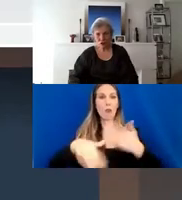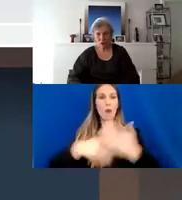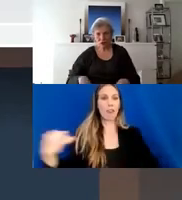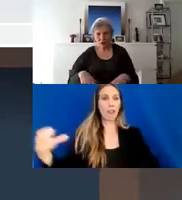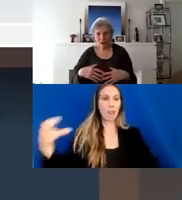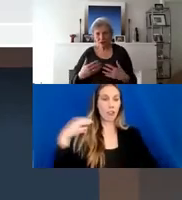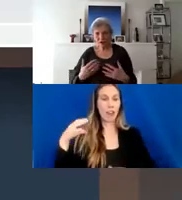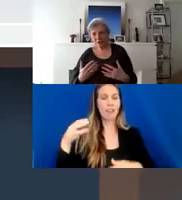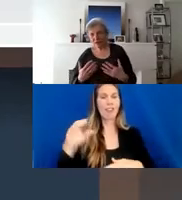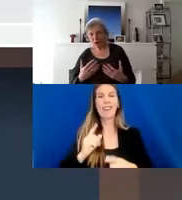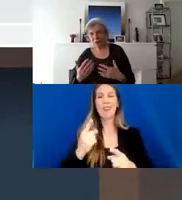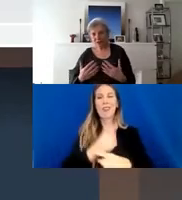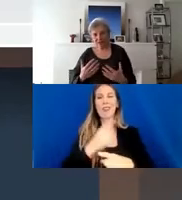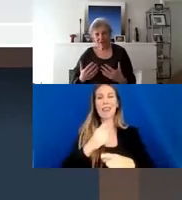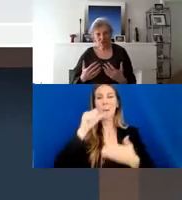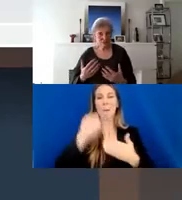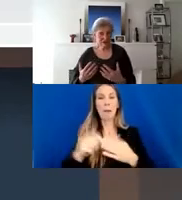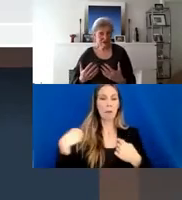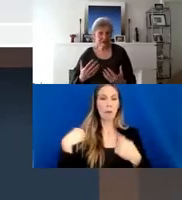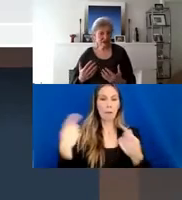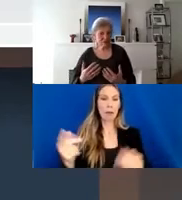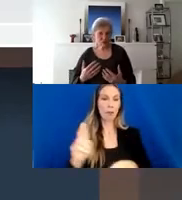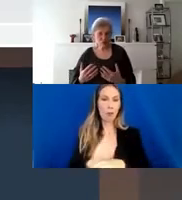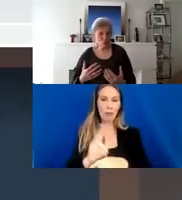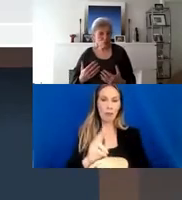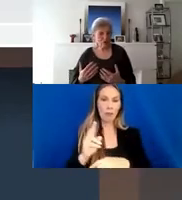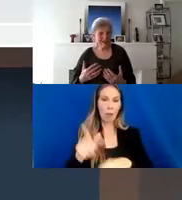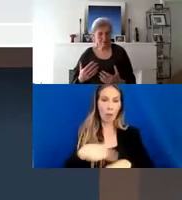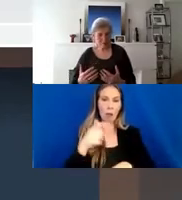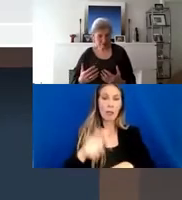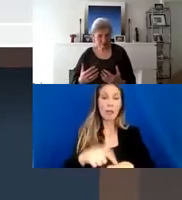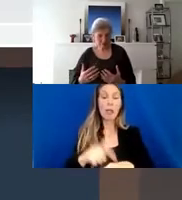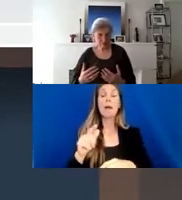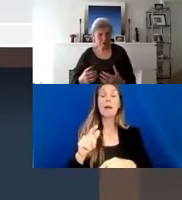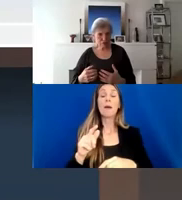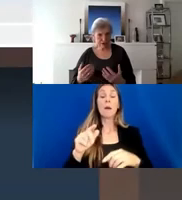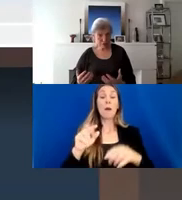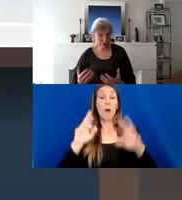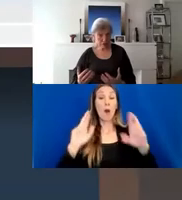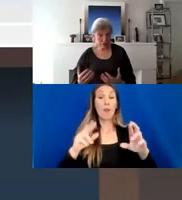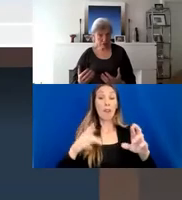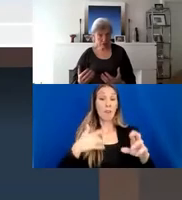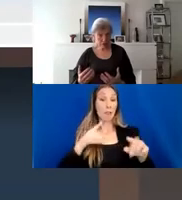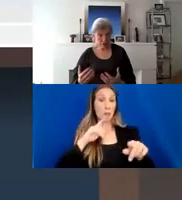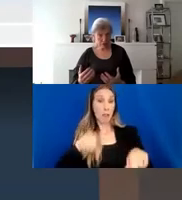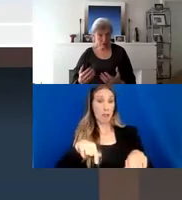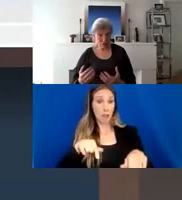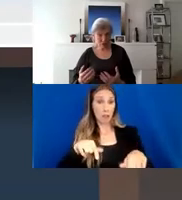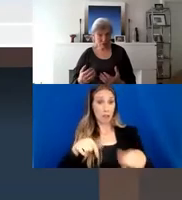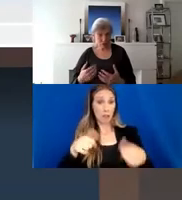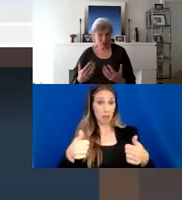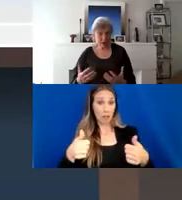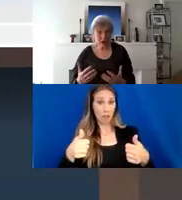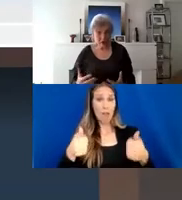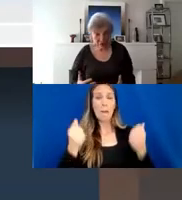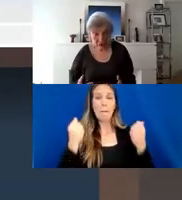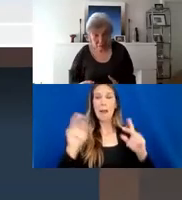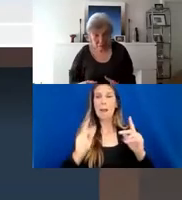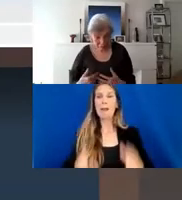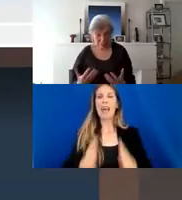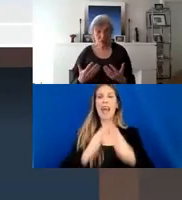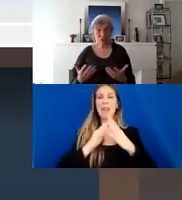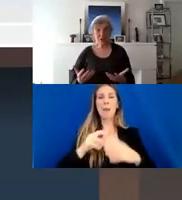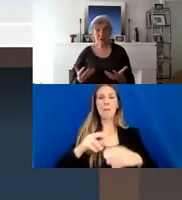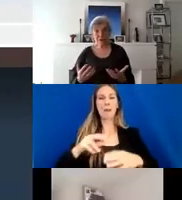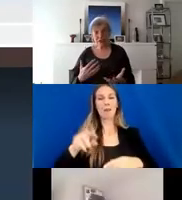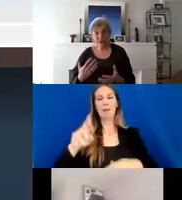So I hope that answers. We're getting that question quite a bit around roundtables. I don't want to say oddly, but